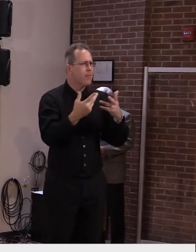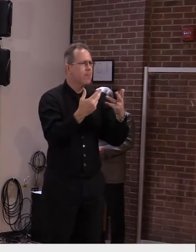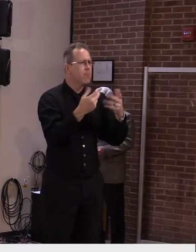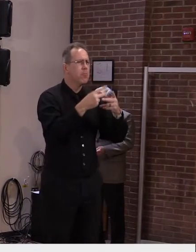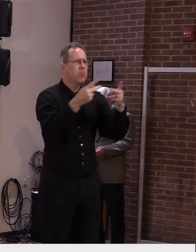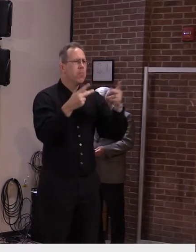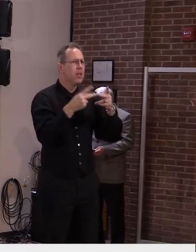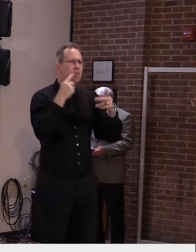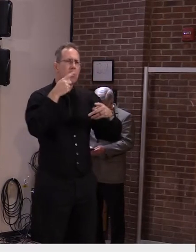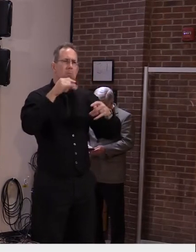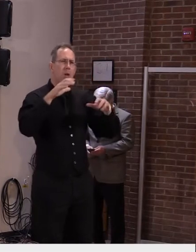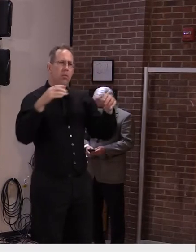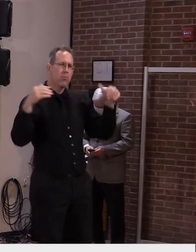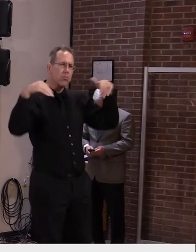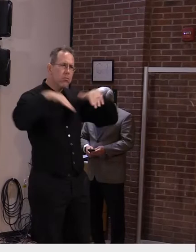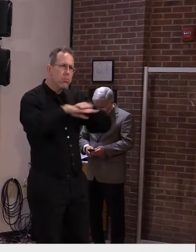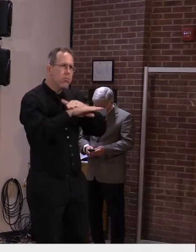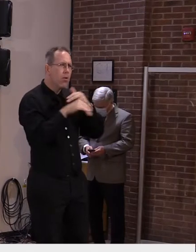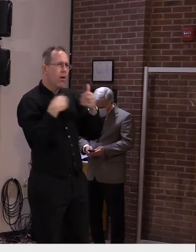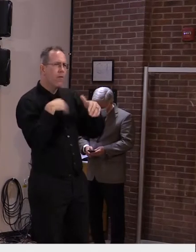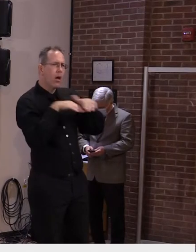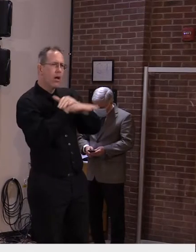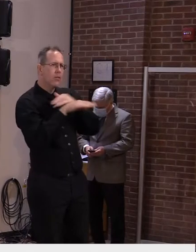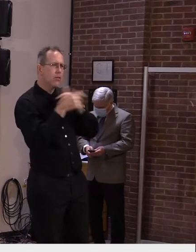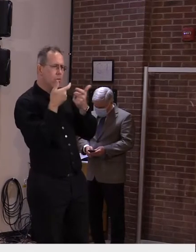even if the entirety of a board is going to meet digitally.